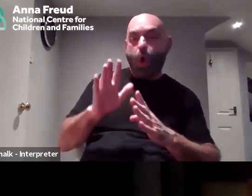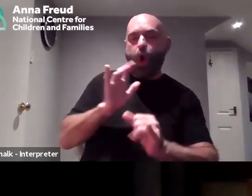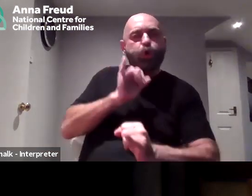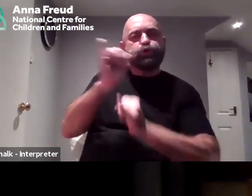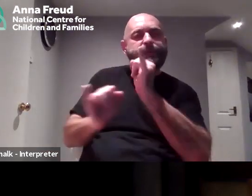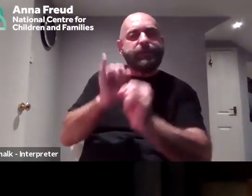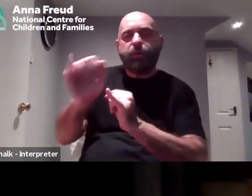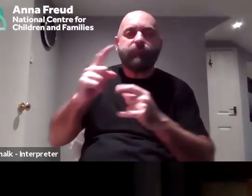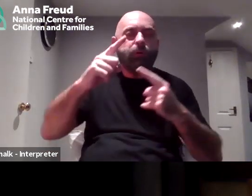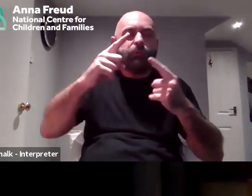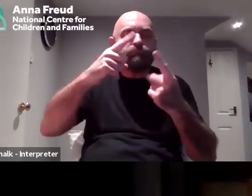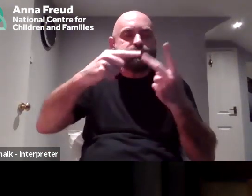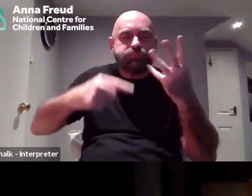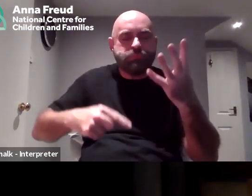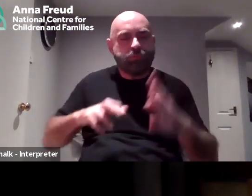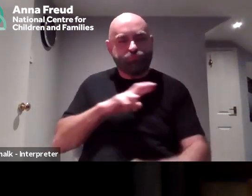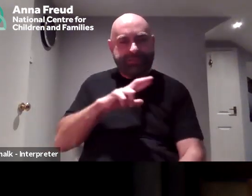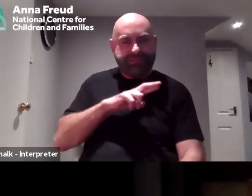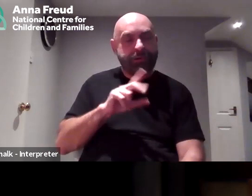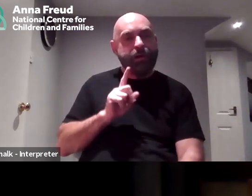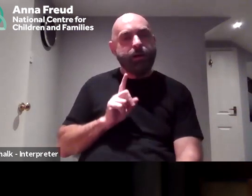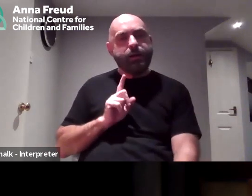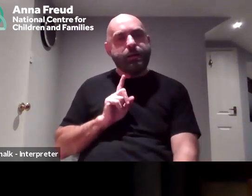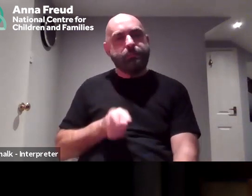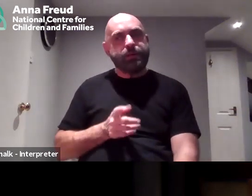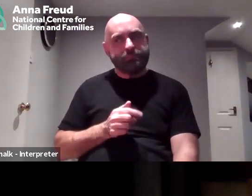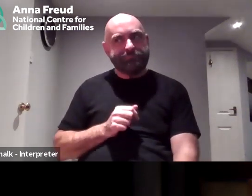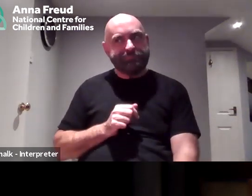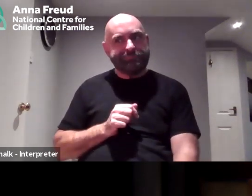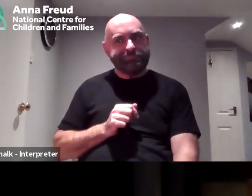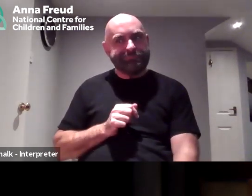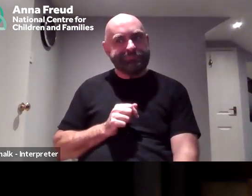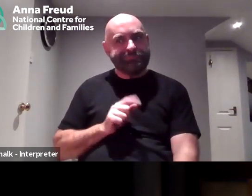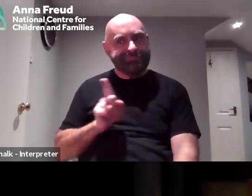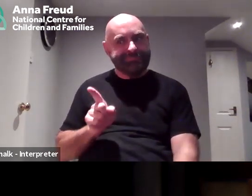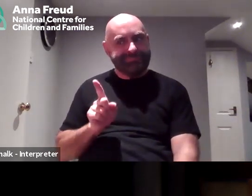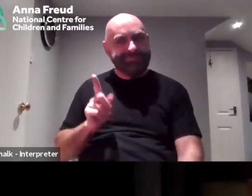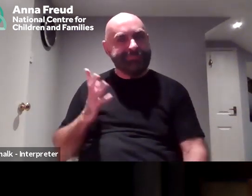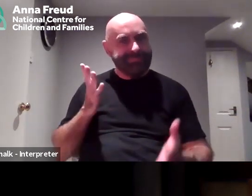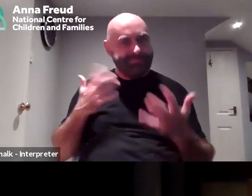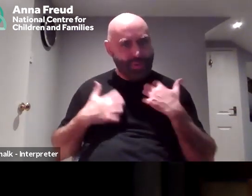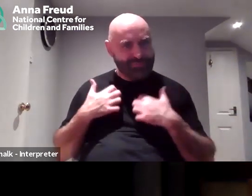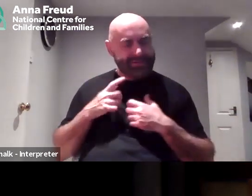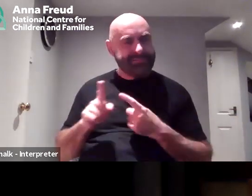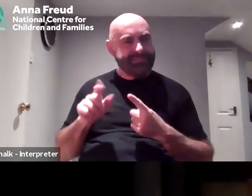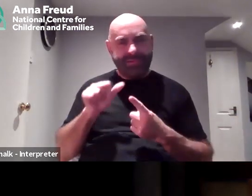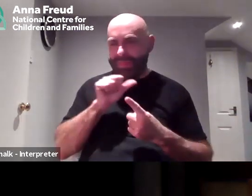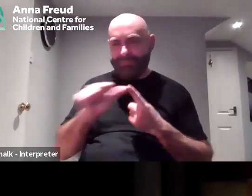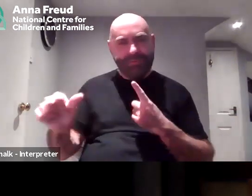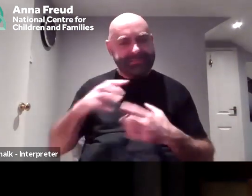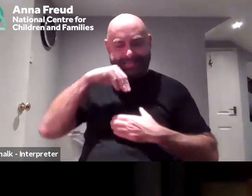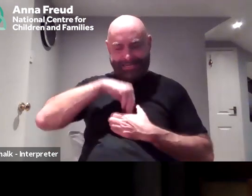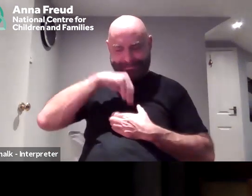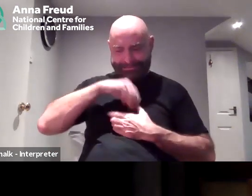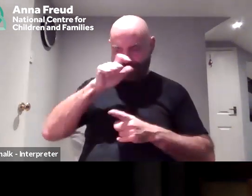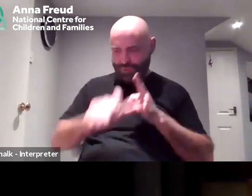them for a variety of reasons. But by and large, they're highly motivated with the best instincts to